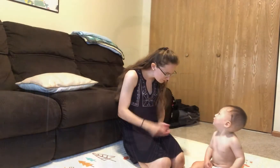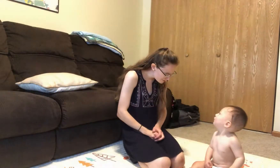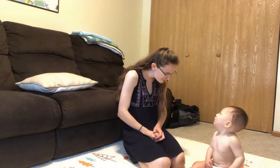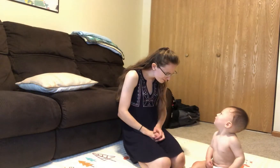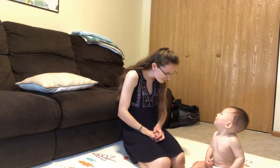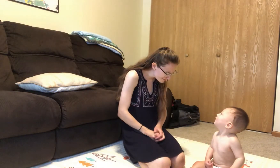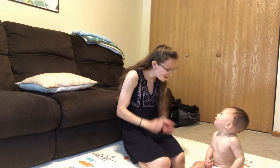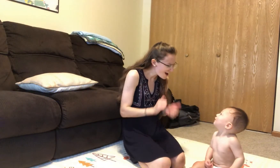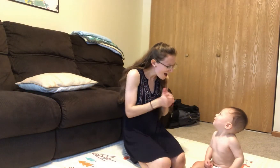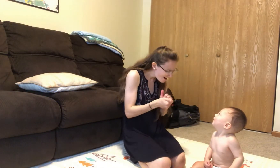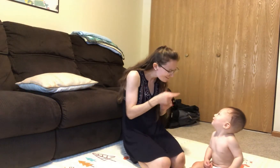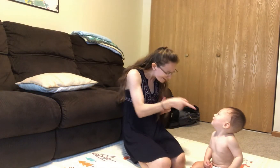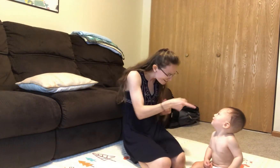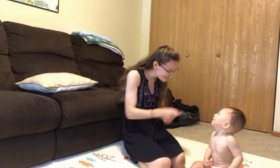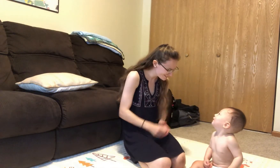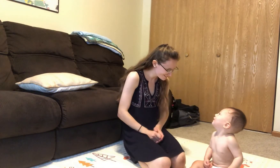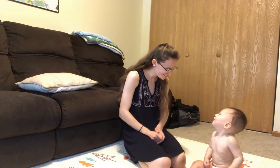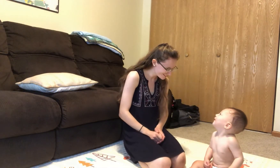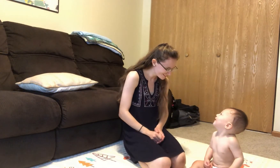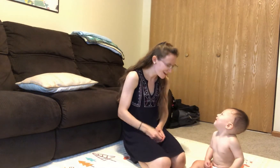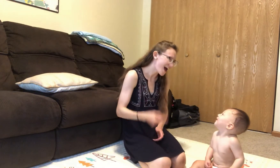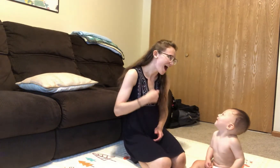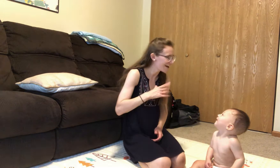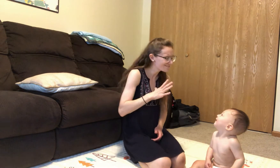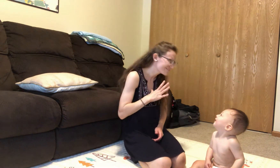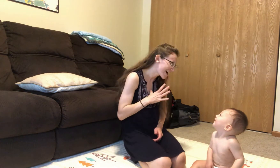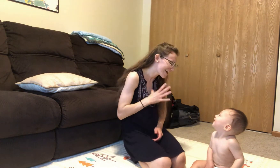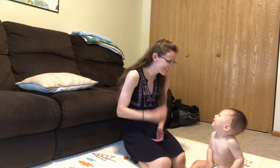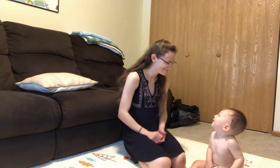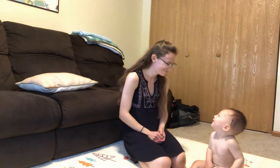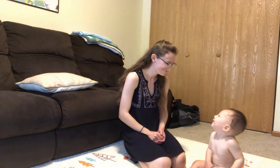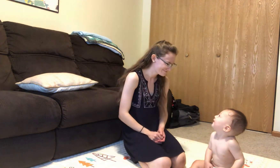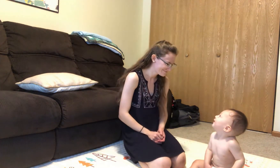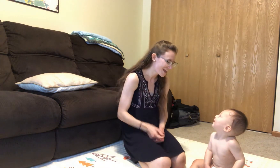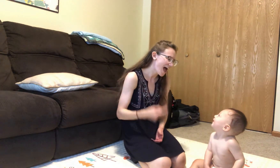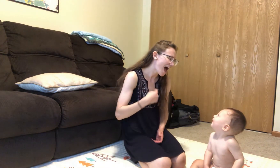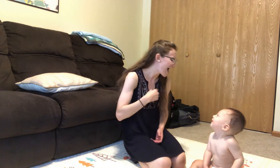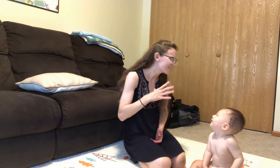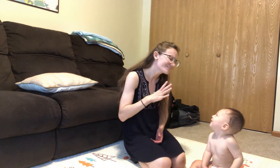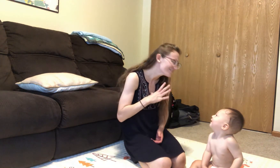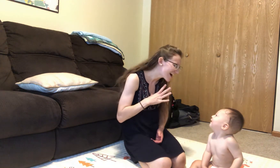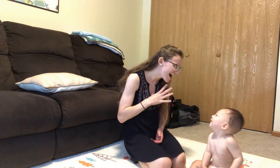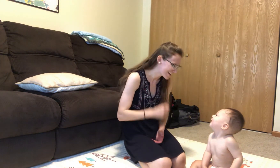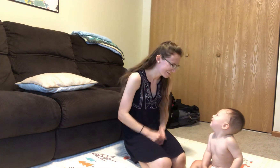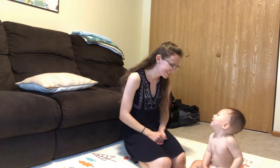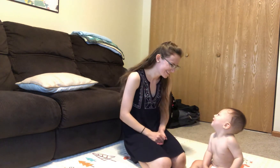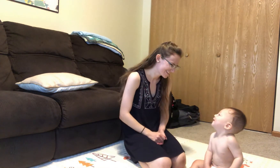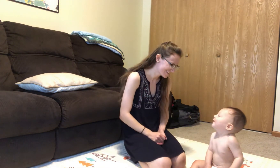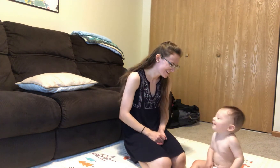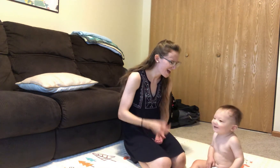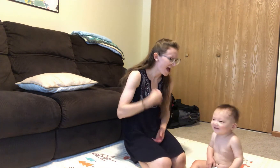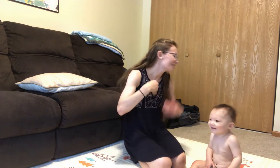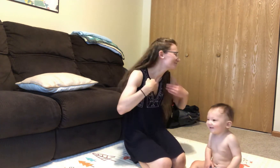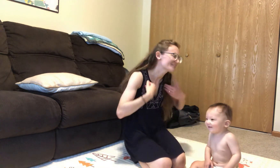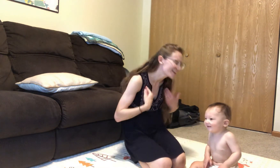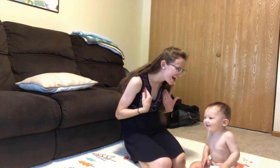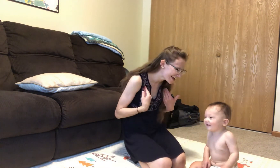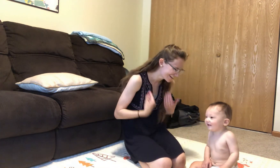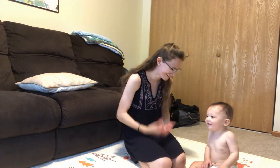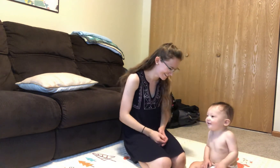really sign back to me. Maybe someday he will if I keep this up. But if you have someone, maybe it's a roommate, maybe it's a sibling, maybe